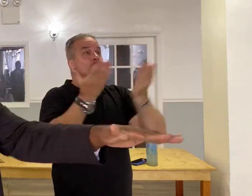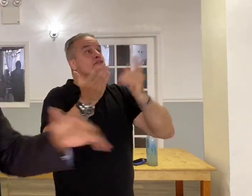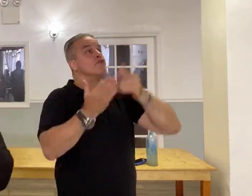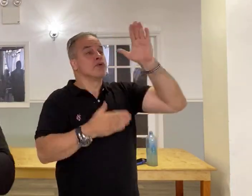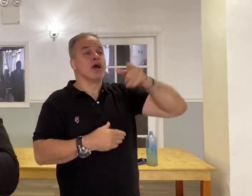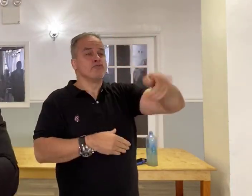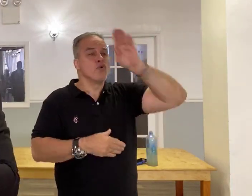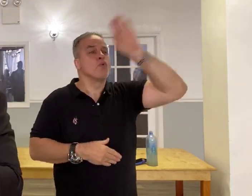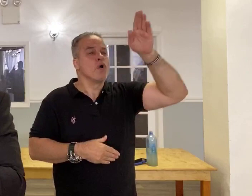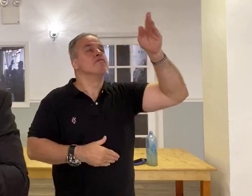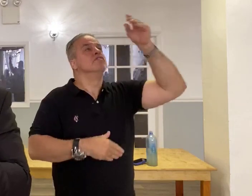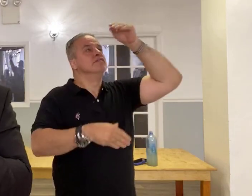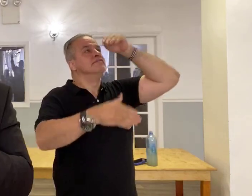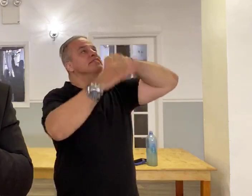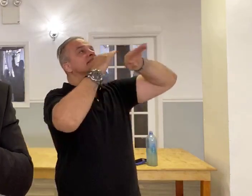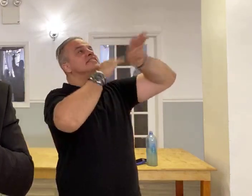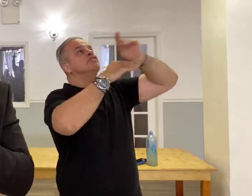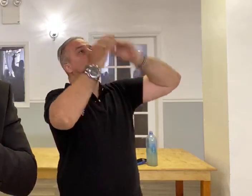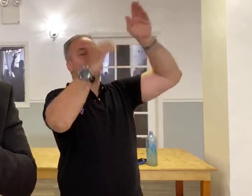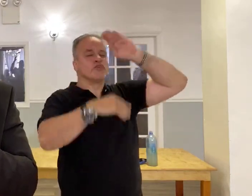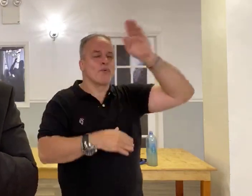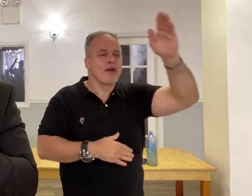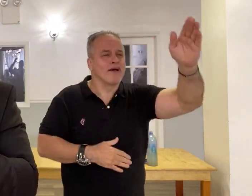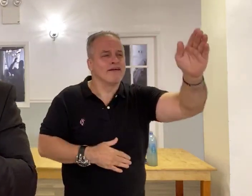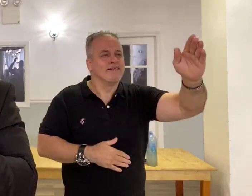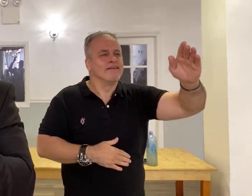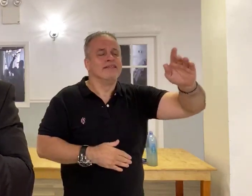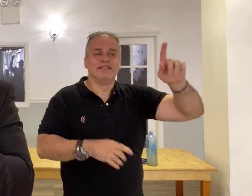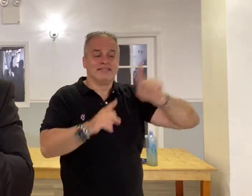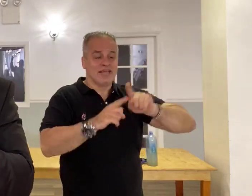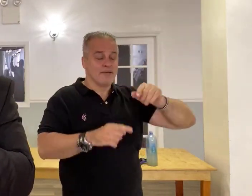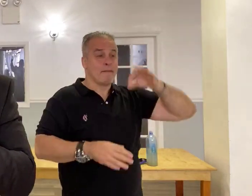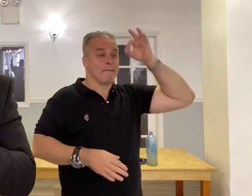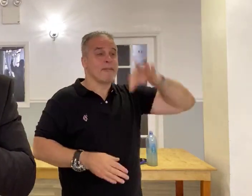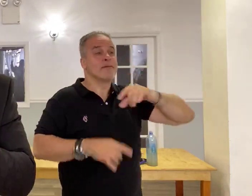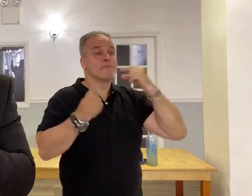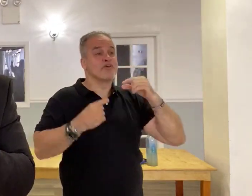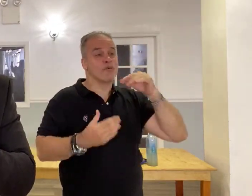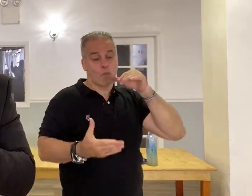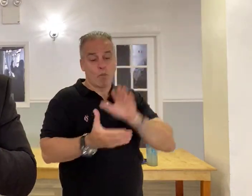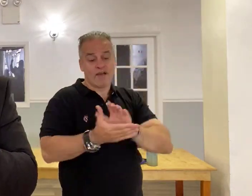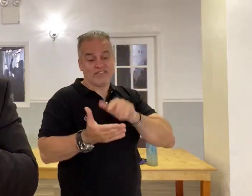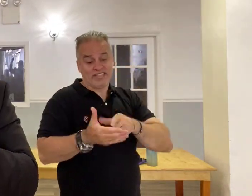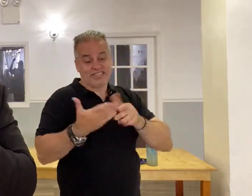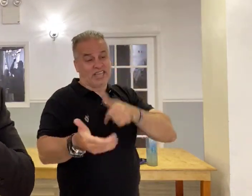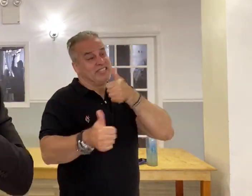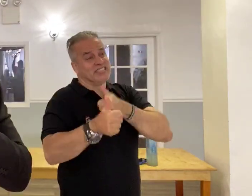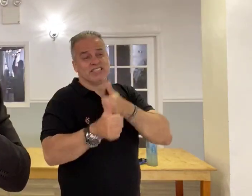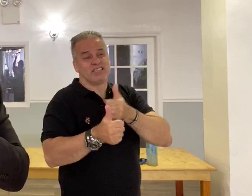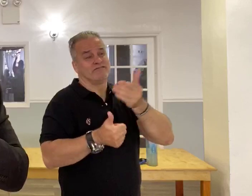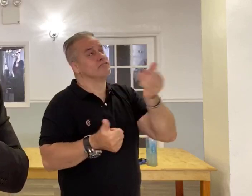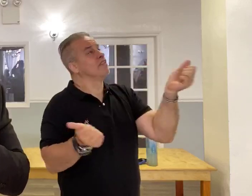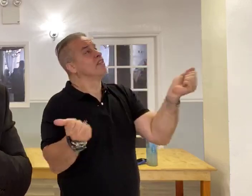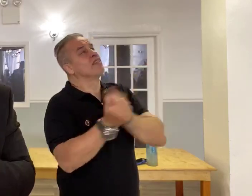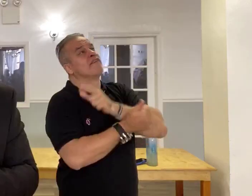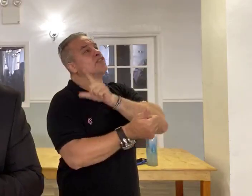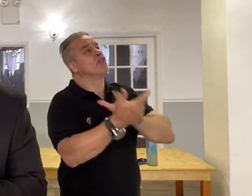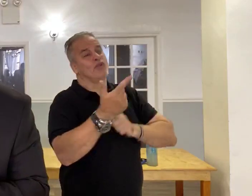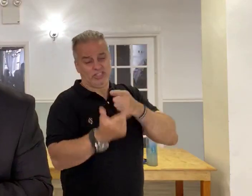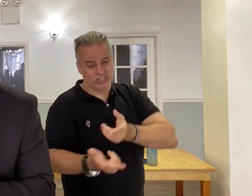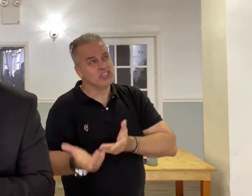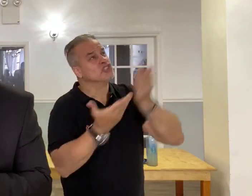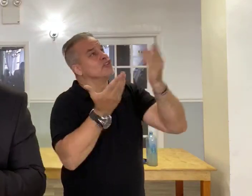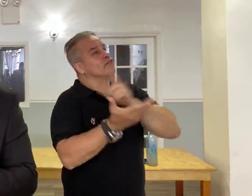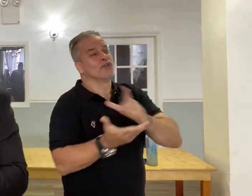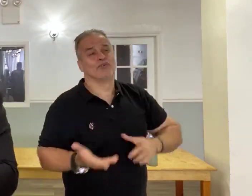on this realm, but when we get to heaven, I'm telling you, it's going to be hello. It's going to be a great reunion in